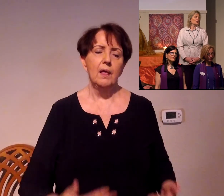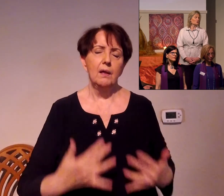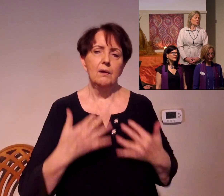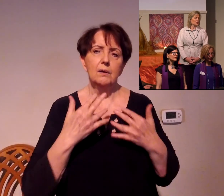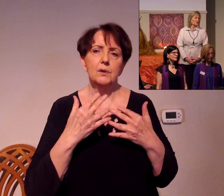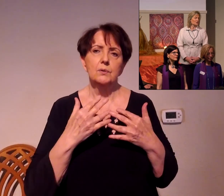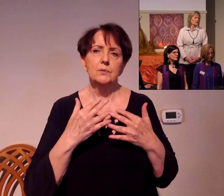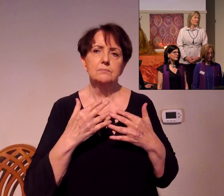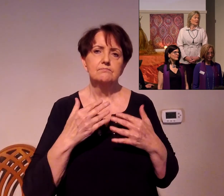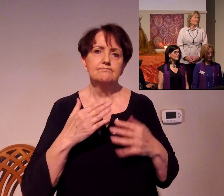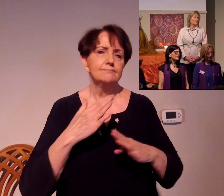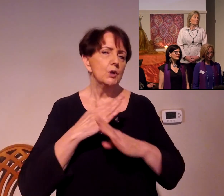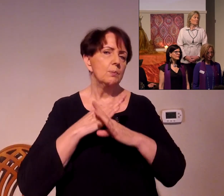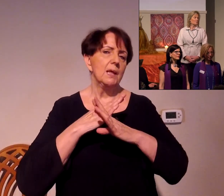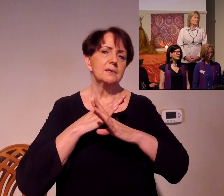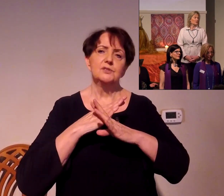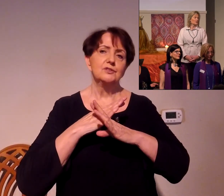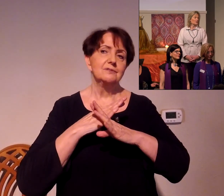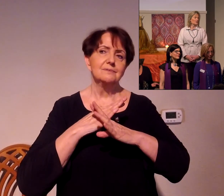no restrictions.